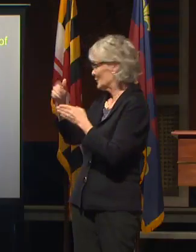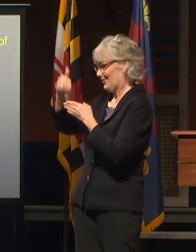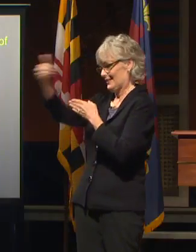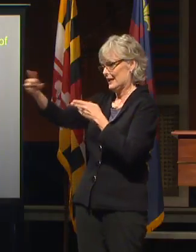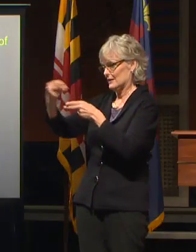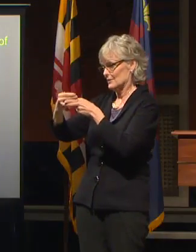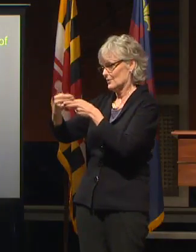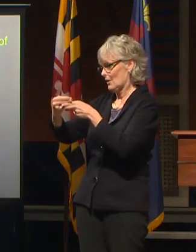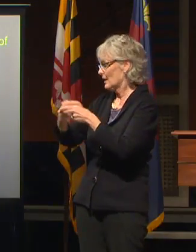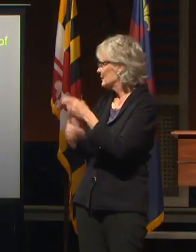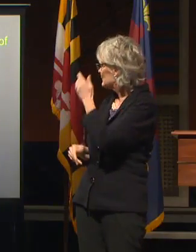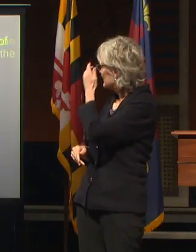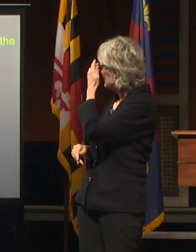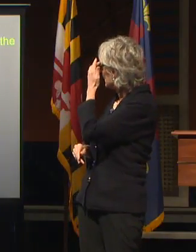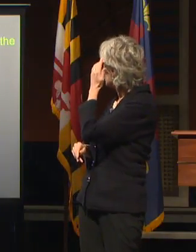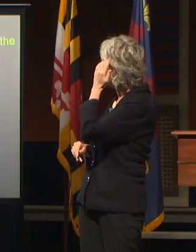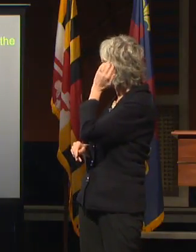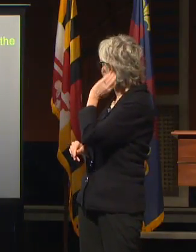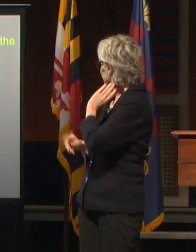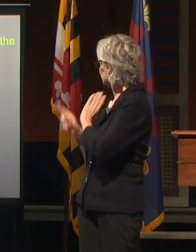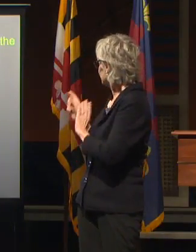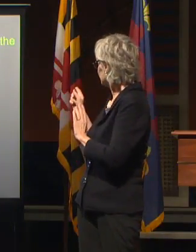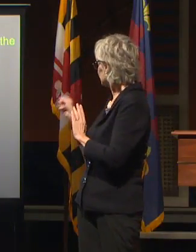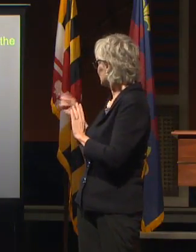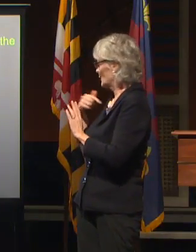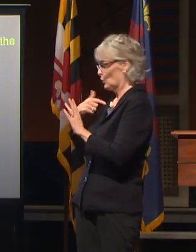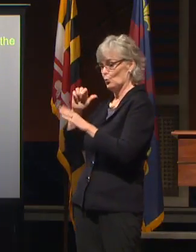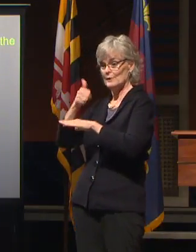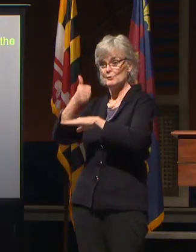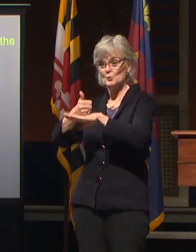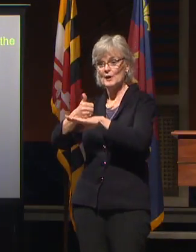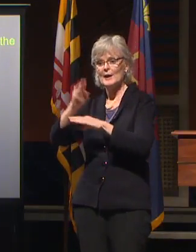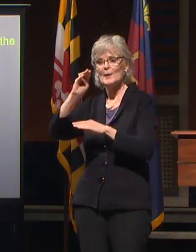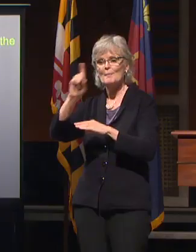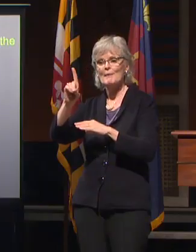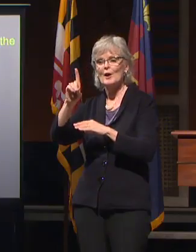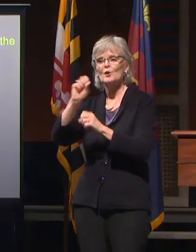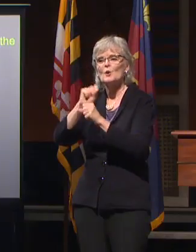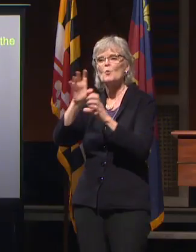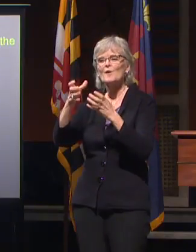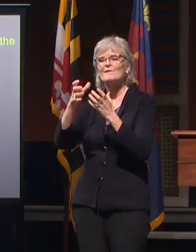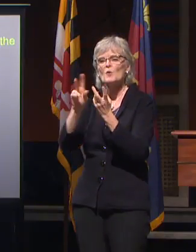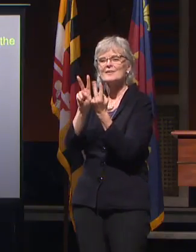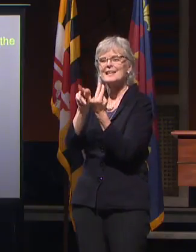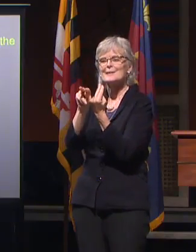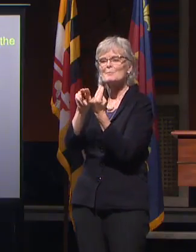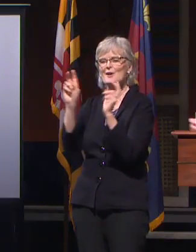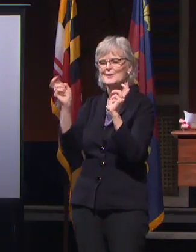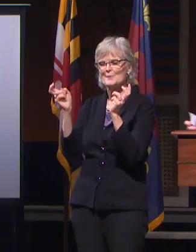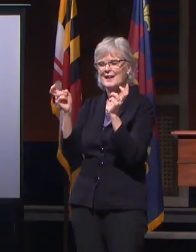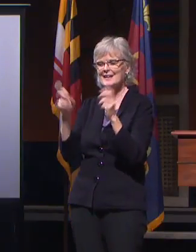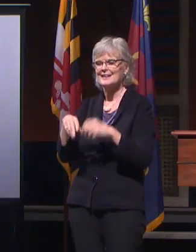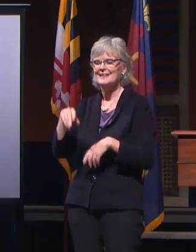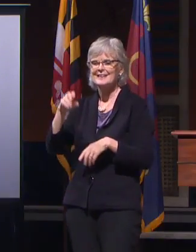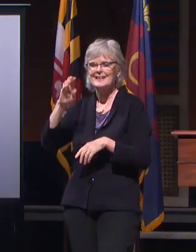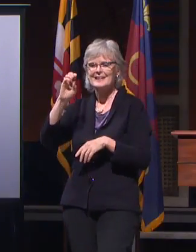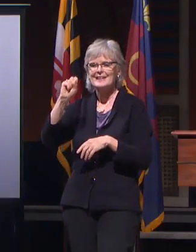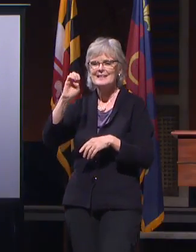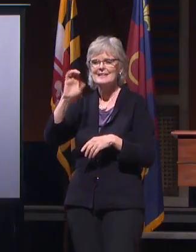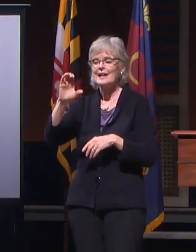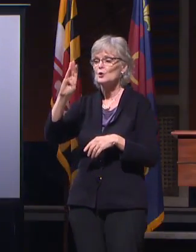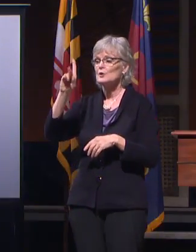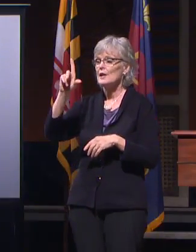slide to say that we have created the Maryland Workforce Expressway. Secretary David